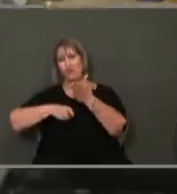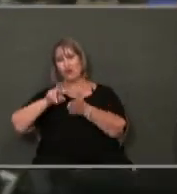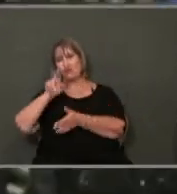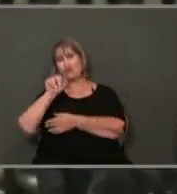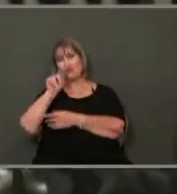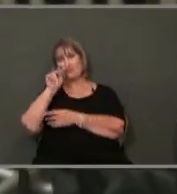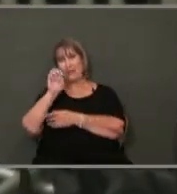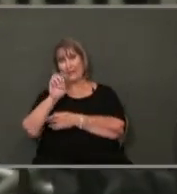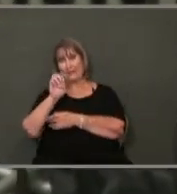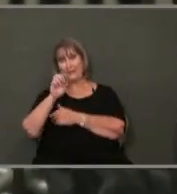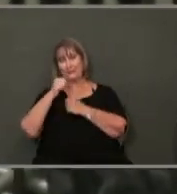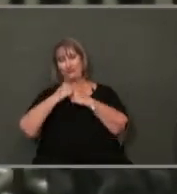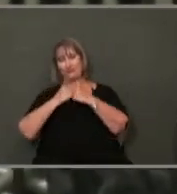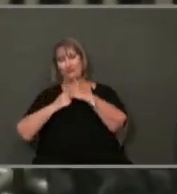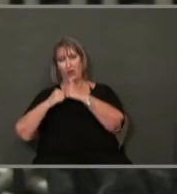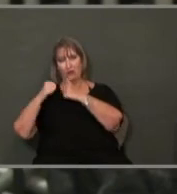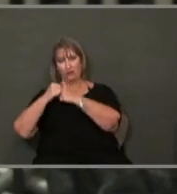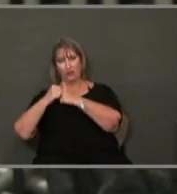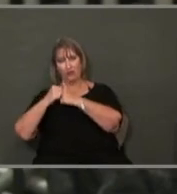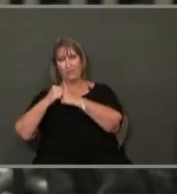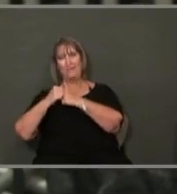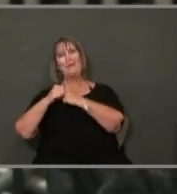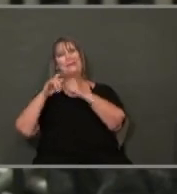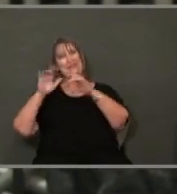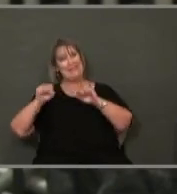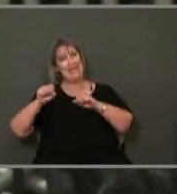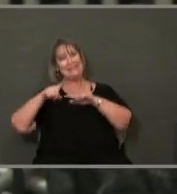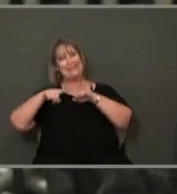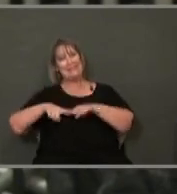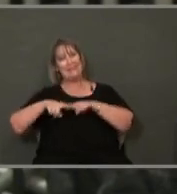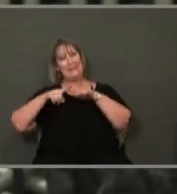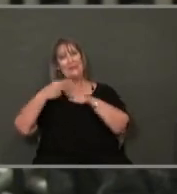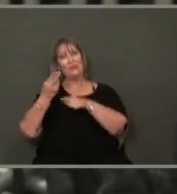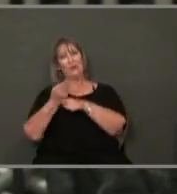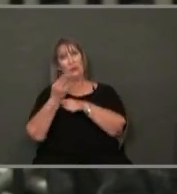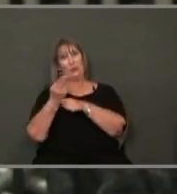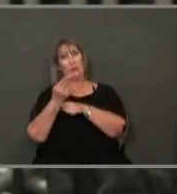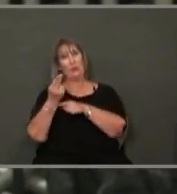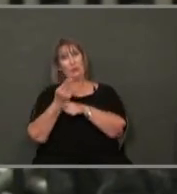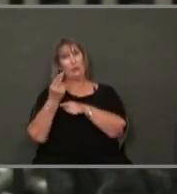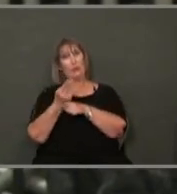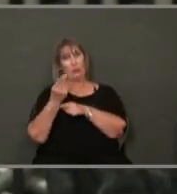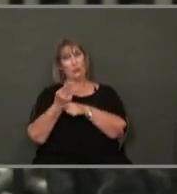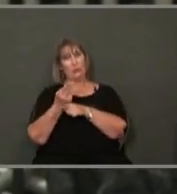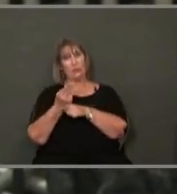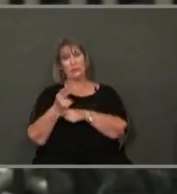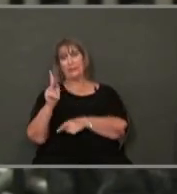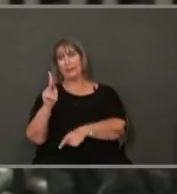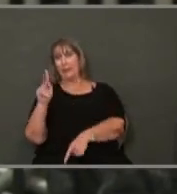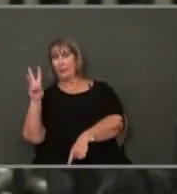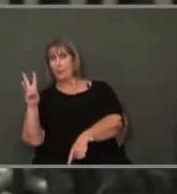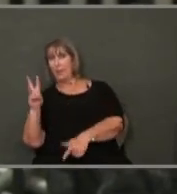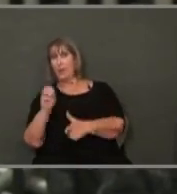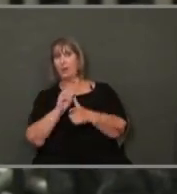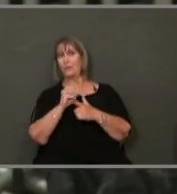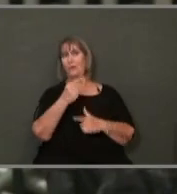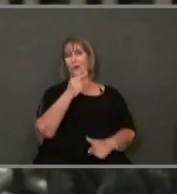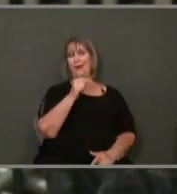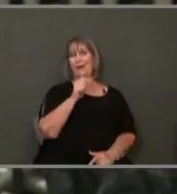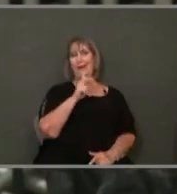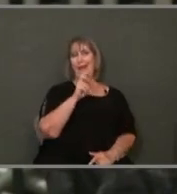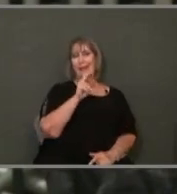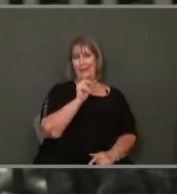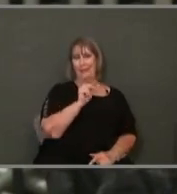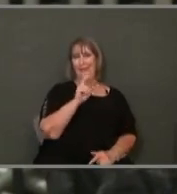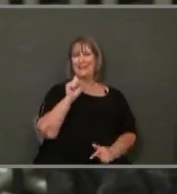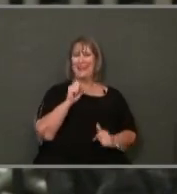both utilities is based on usage, whether it's kilowattage or gallons used, and they do have tiered